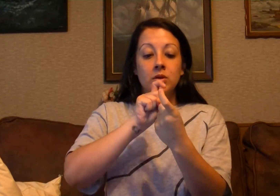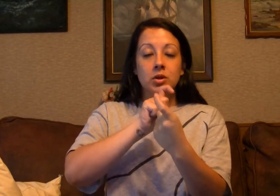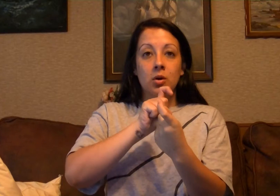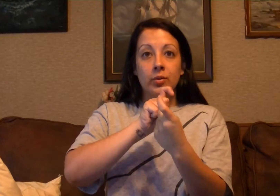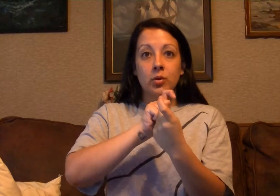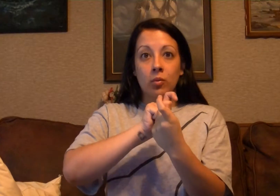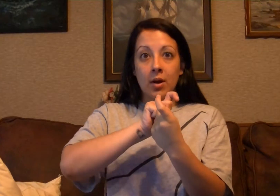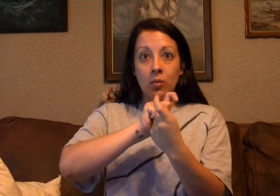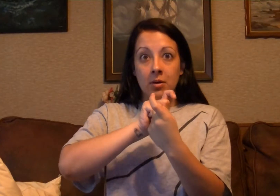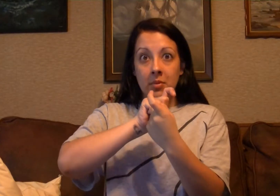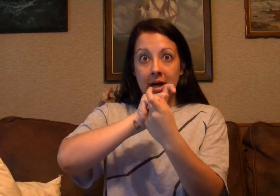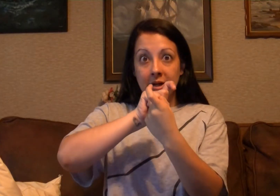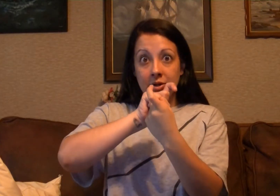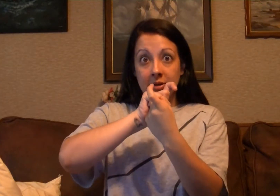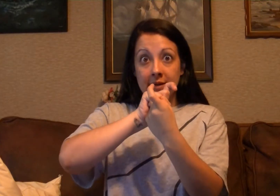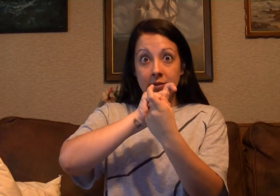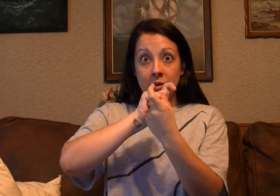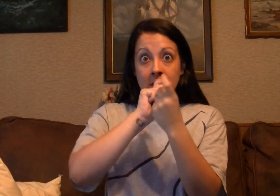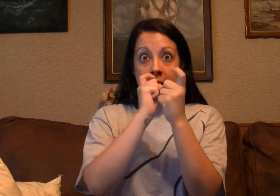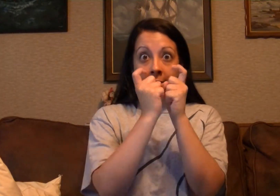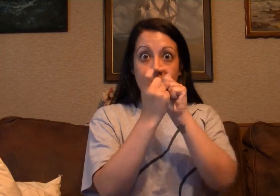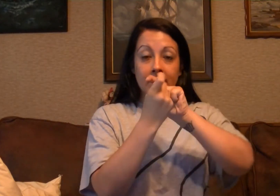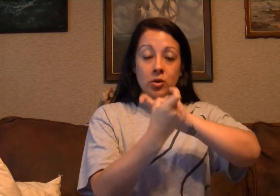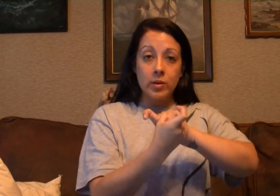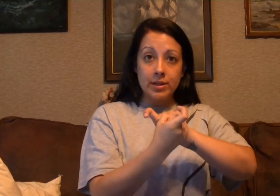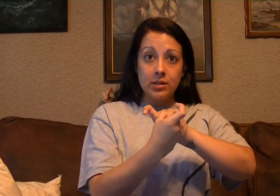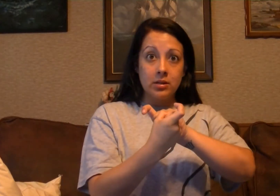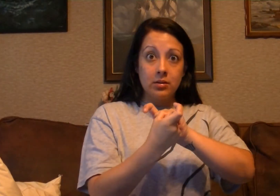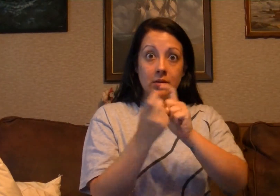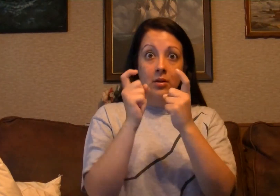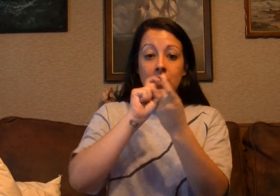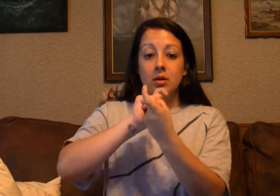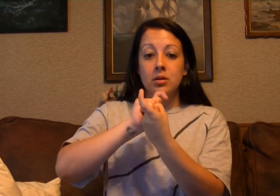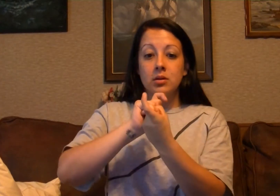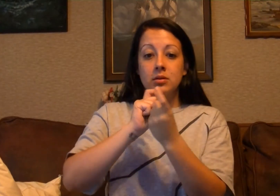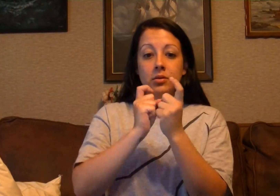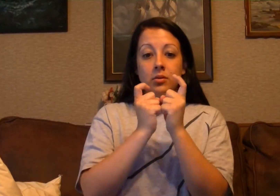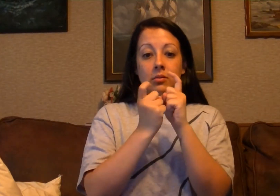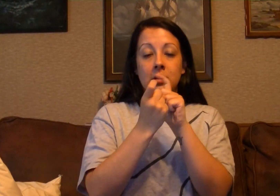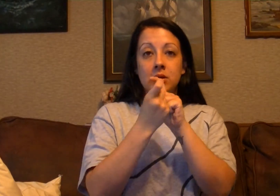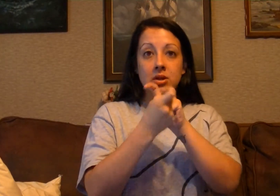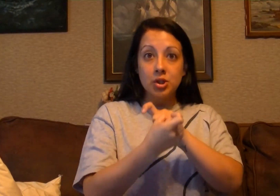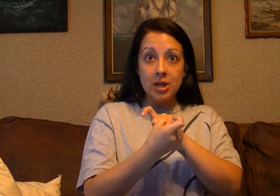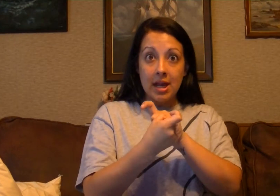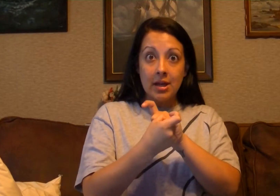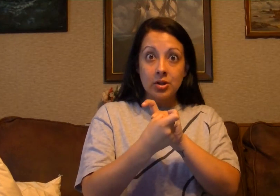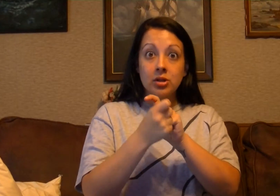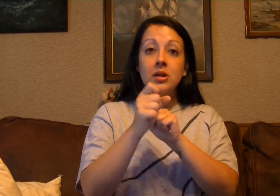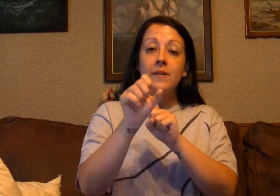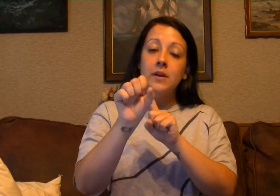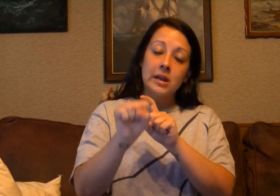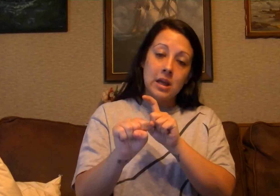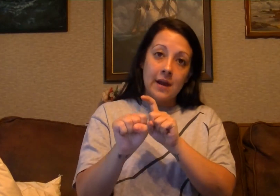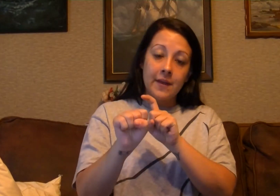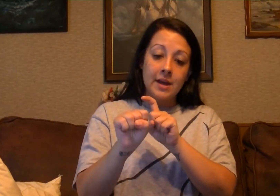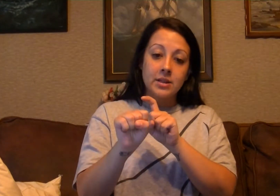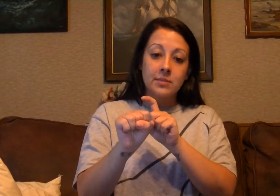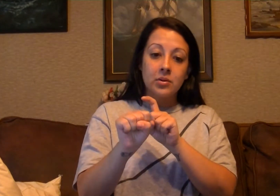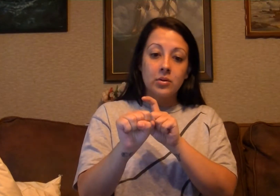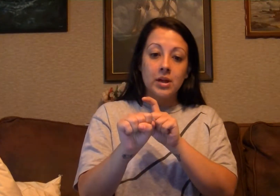start with your right one behind your left one, and they twist. So change, and then again you add the S to pluralize